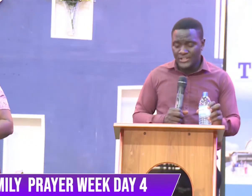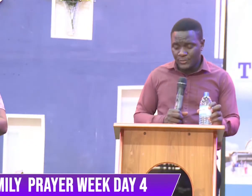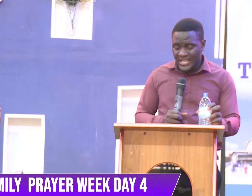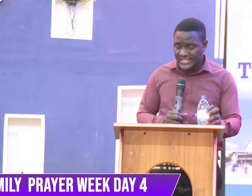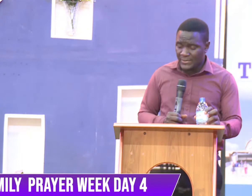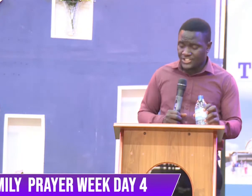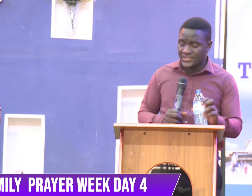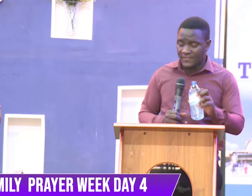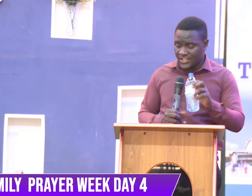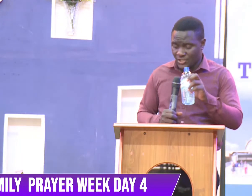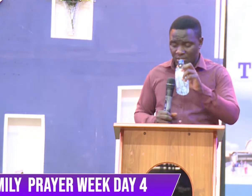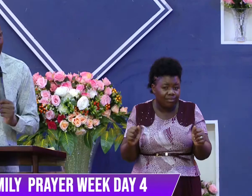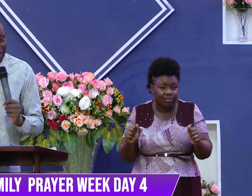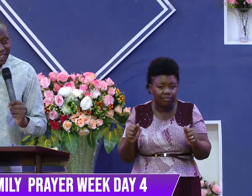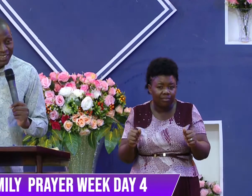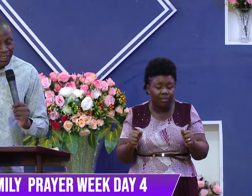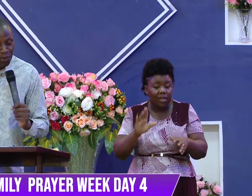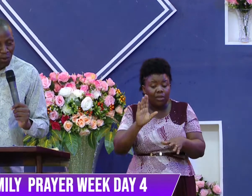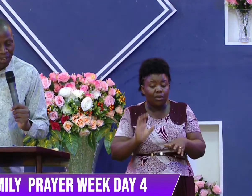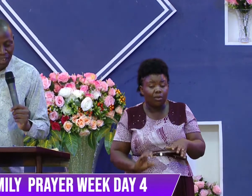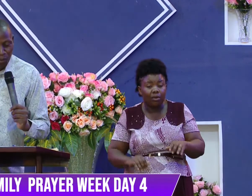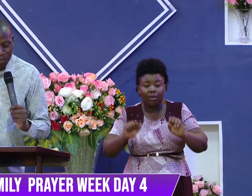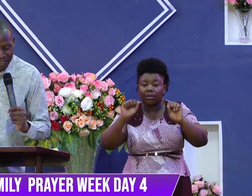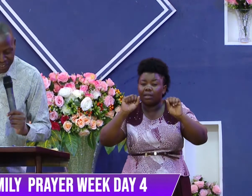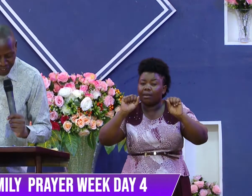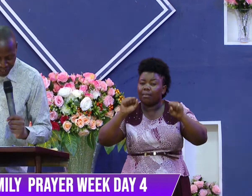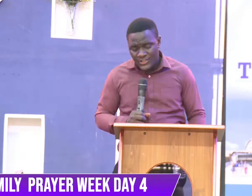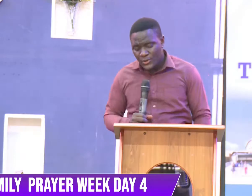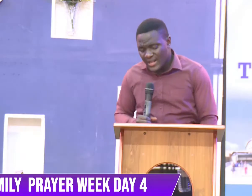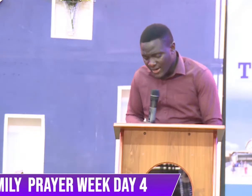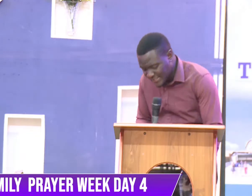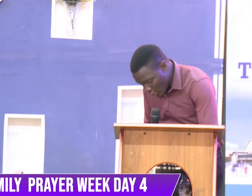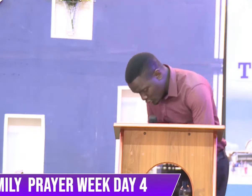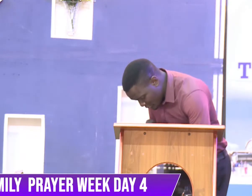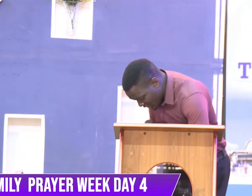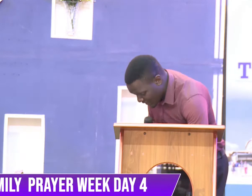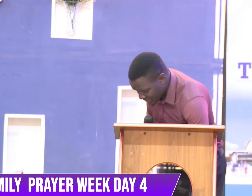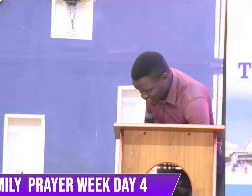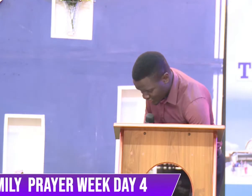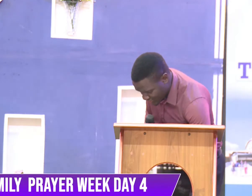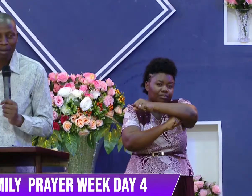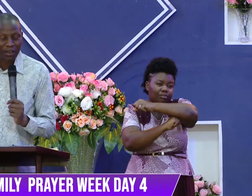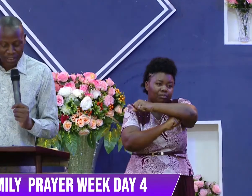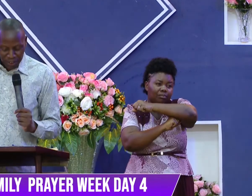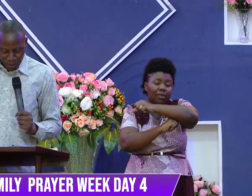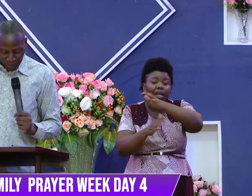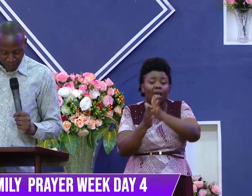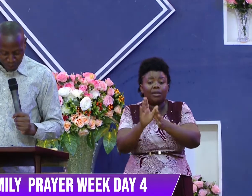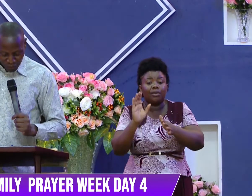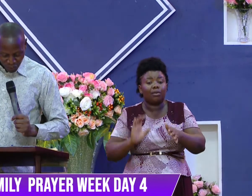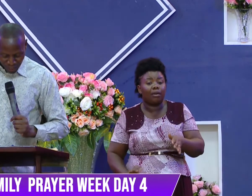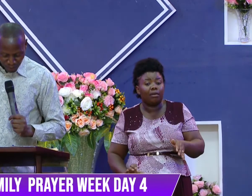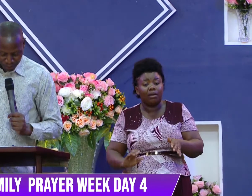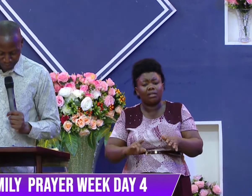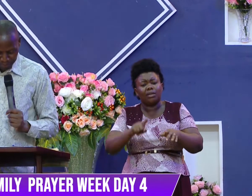If you want to be established in salvation, your character ought to be your foundation. And